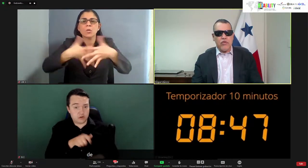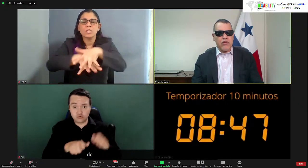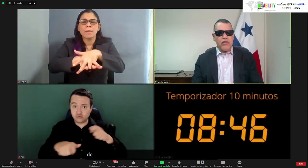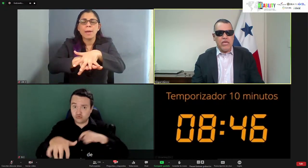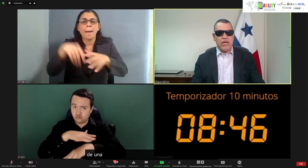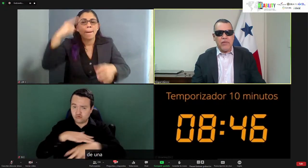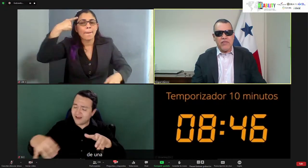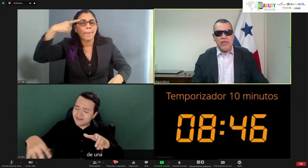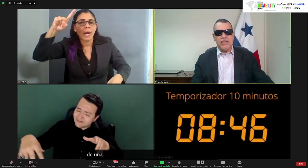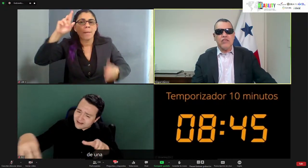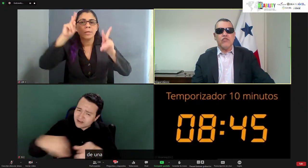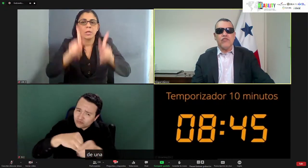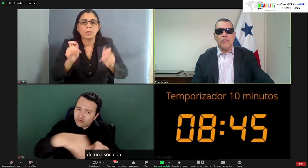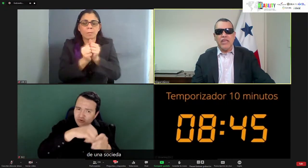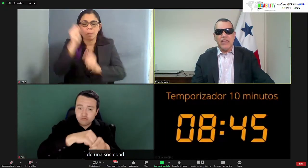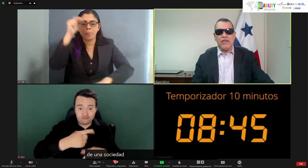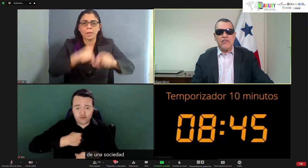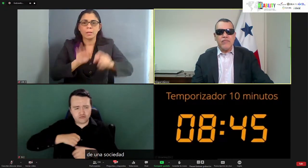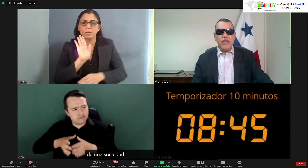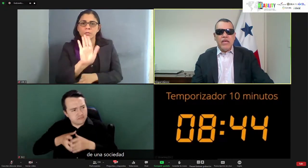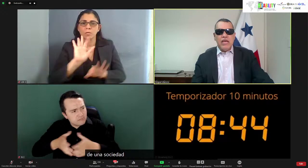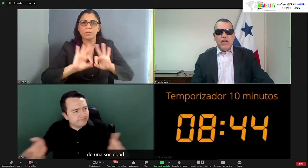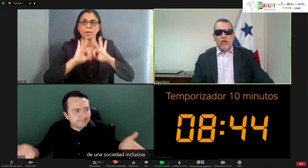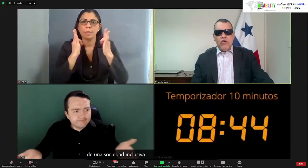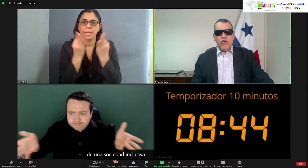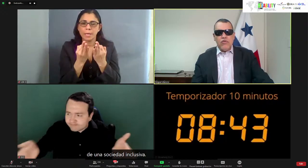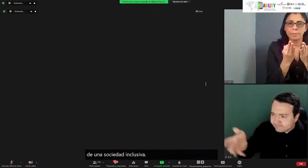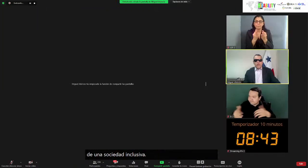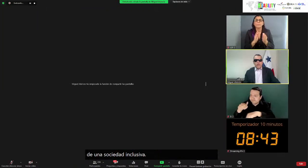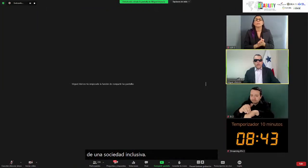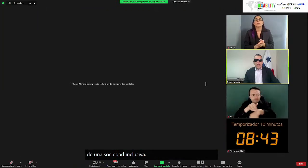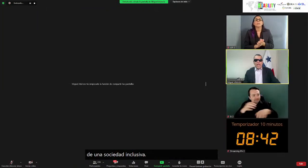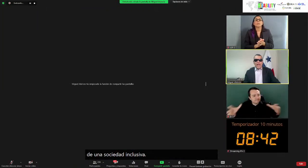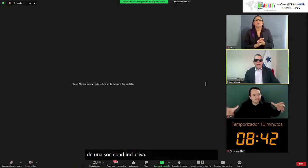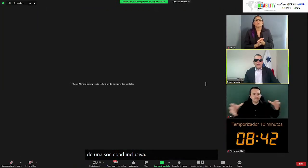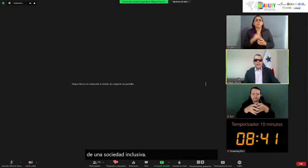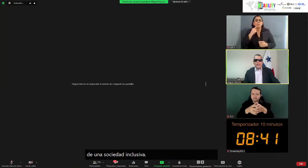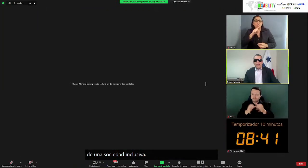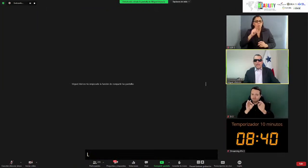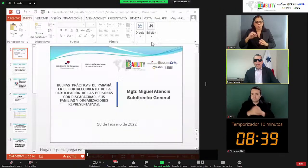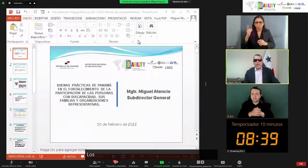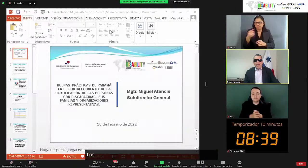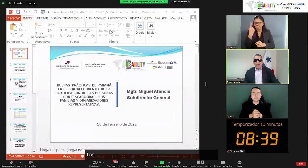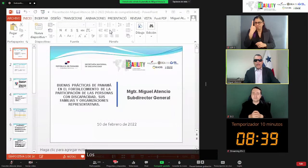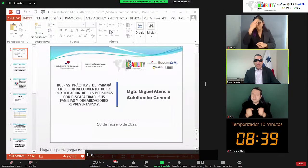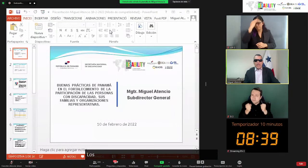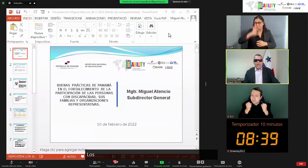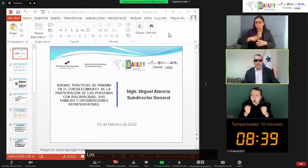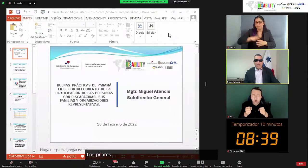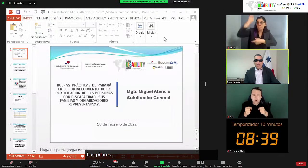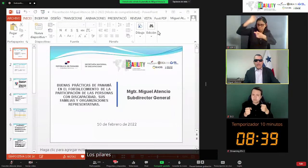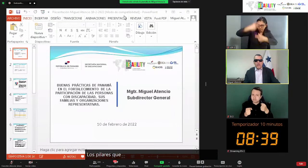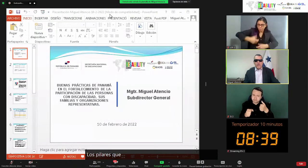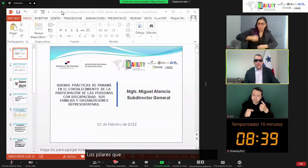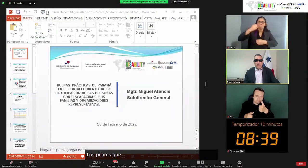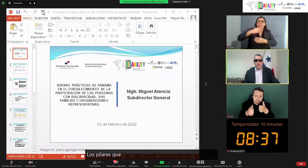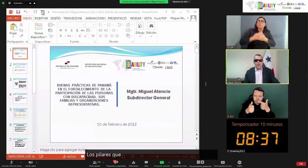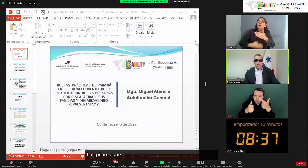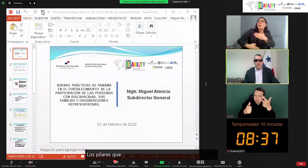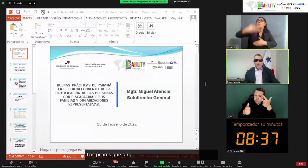society for persons with disabilities and their families the pillars